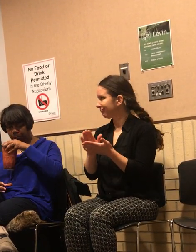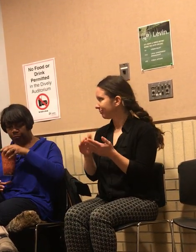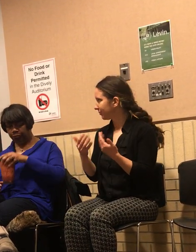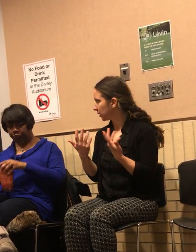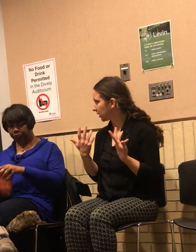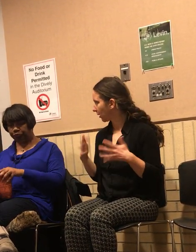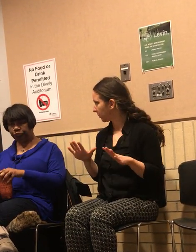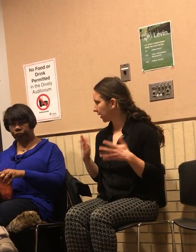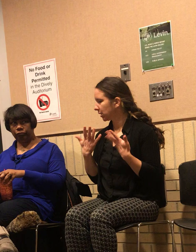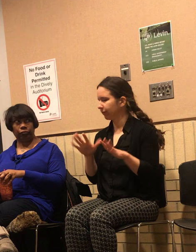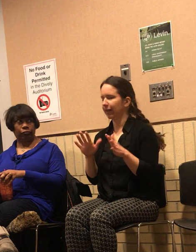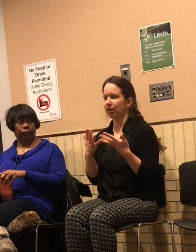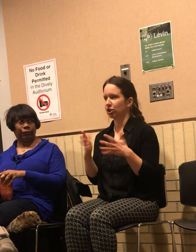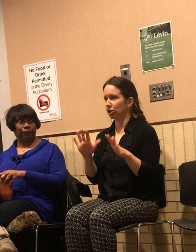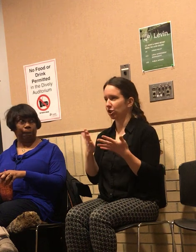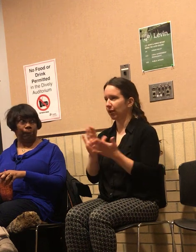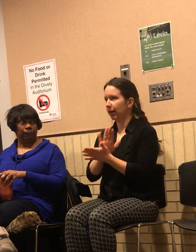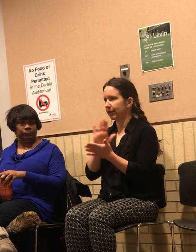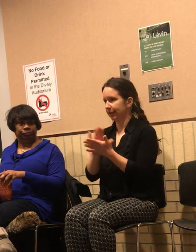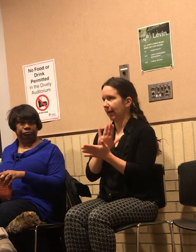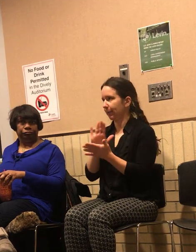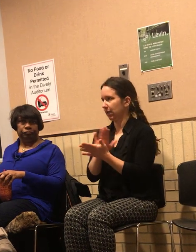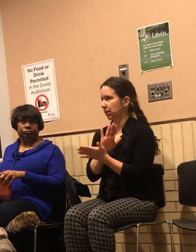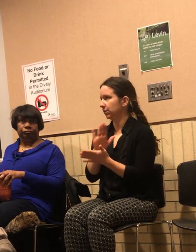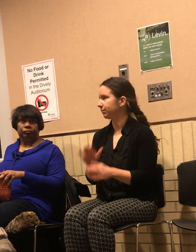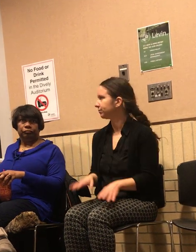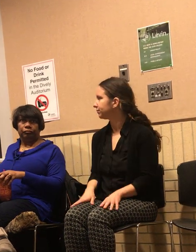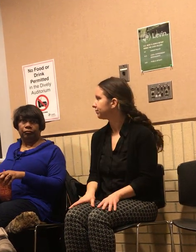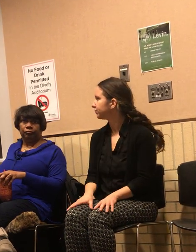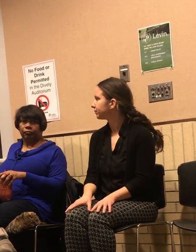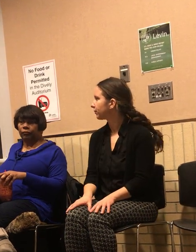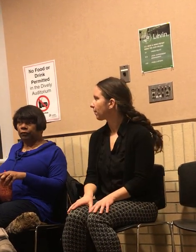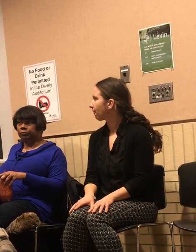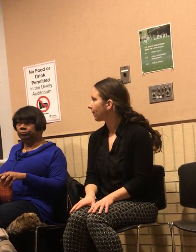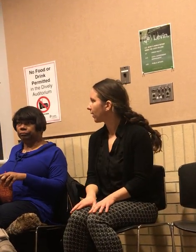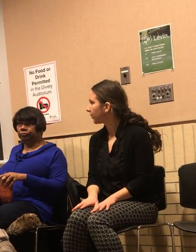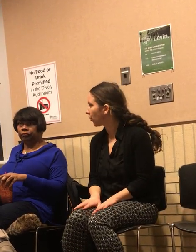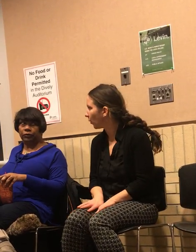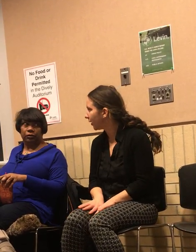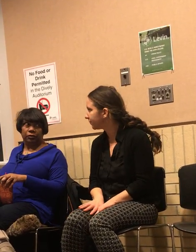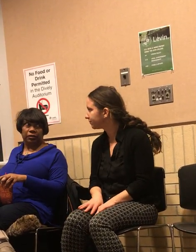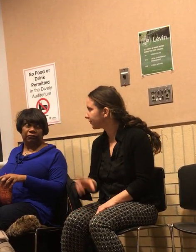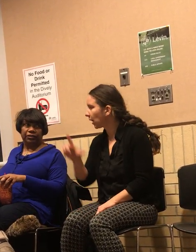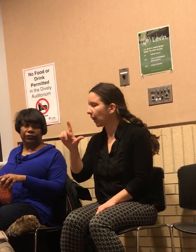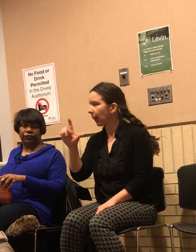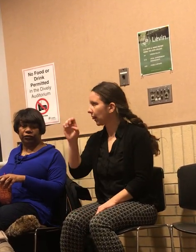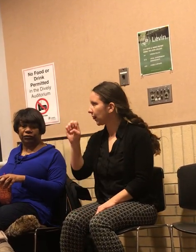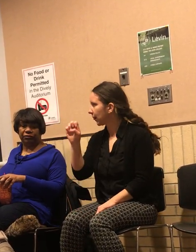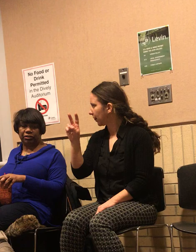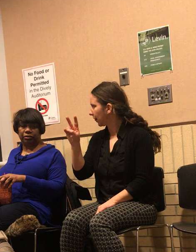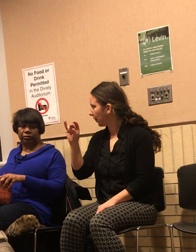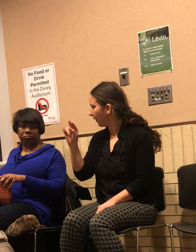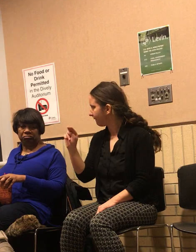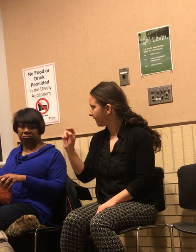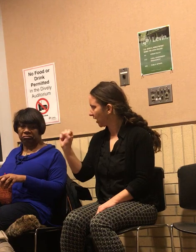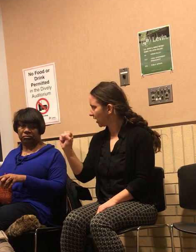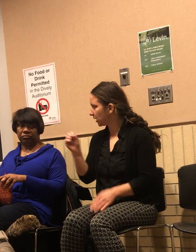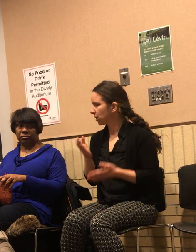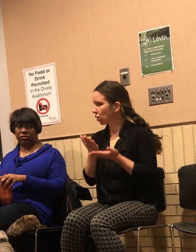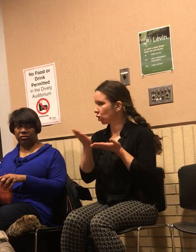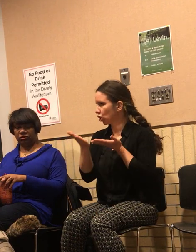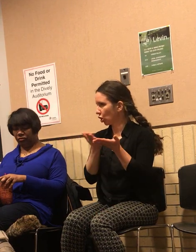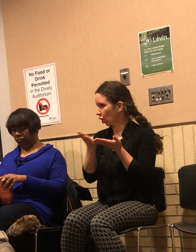What else? There is the Levin Serves event that's on Friday. It is from 12 to 2, and that is